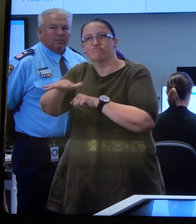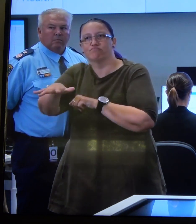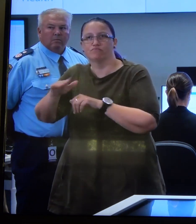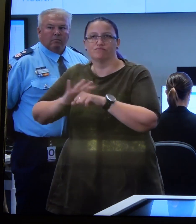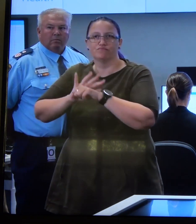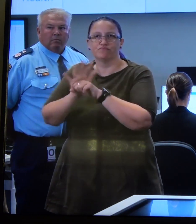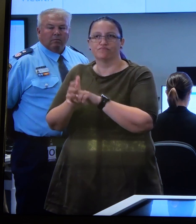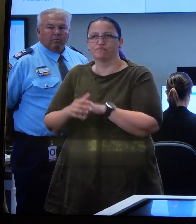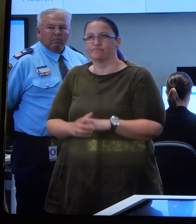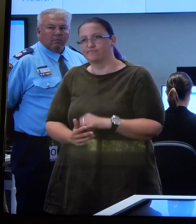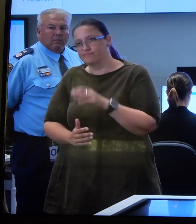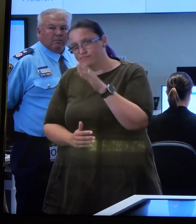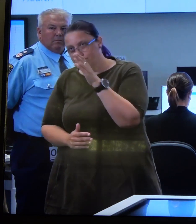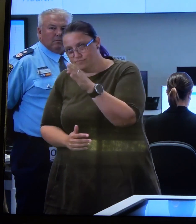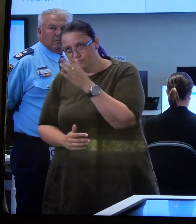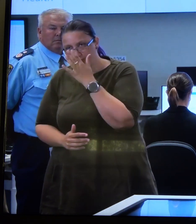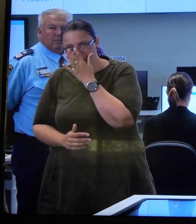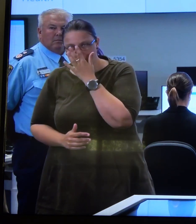settings.